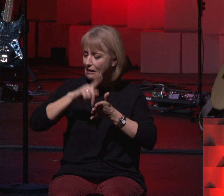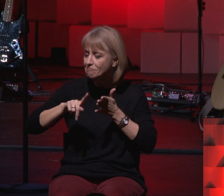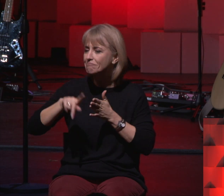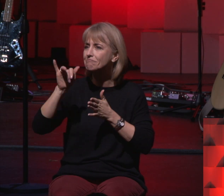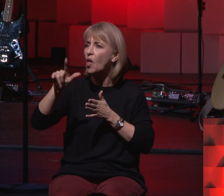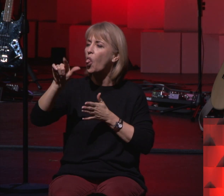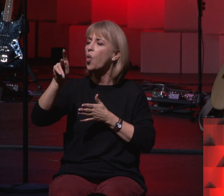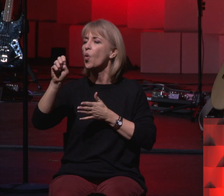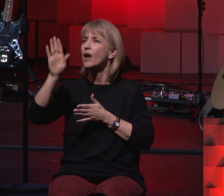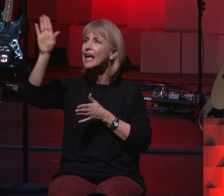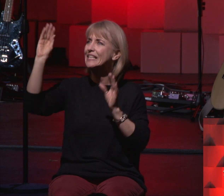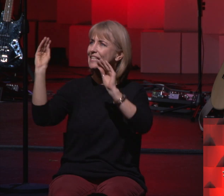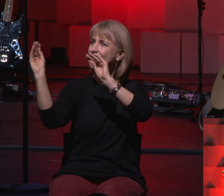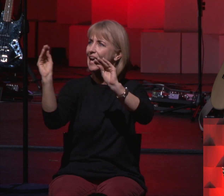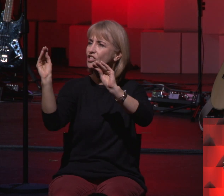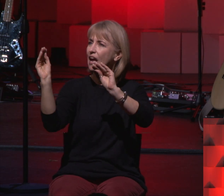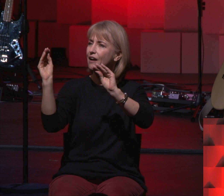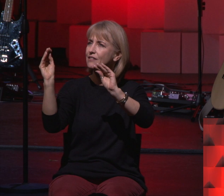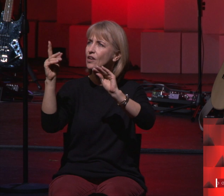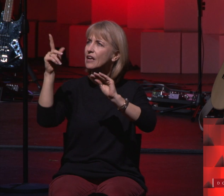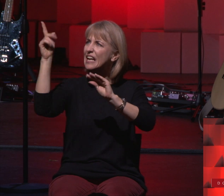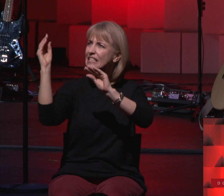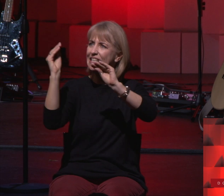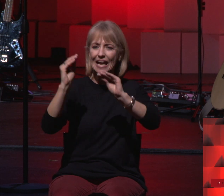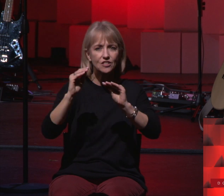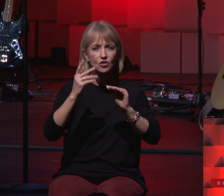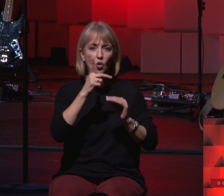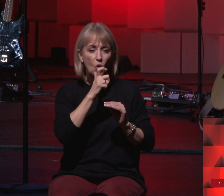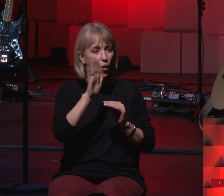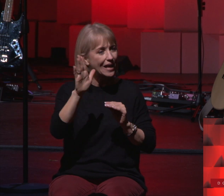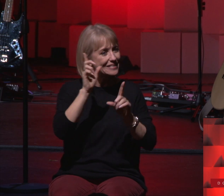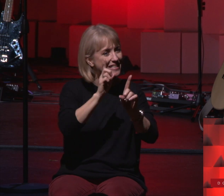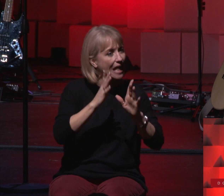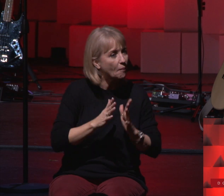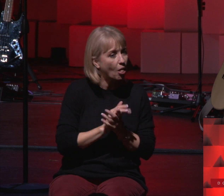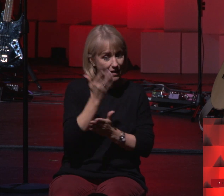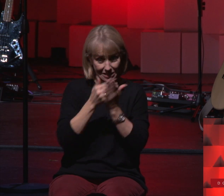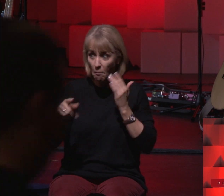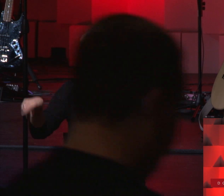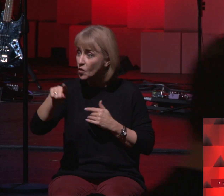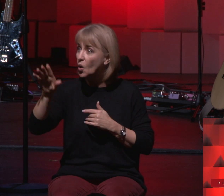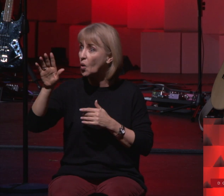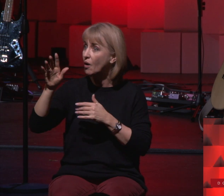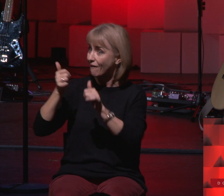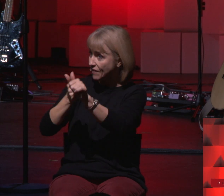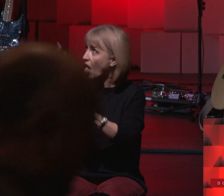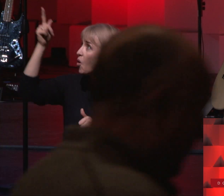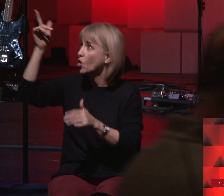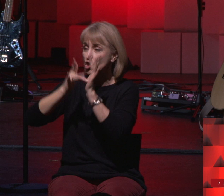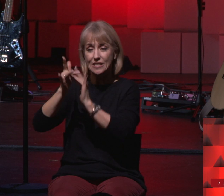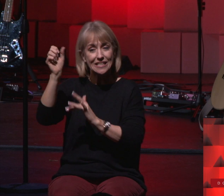the teachings of Jesus to His followers. So many of you tonight are followers of Jesus. Some of you are wondering what that's about. So these